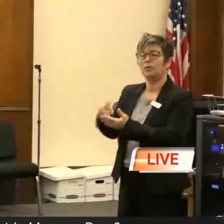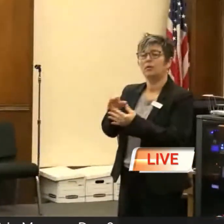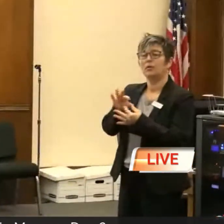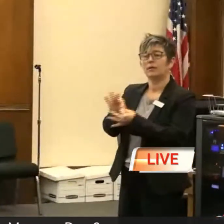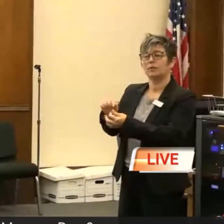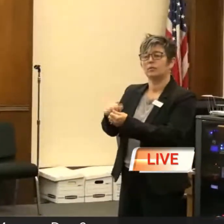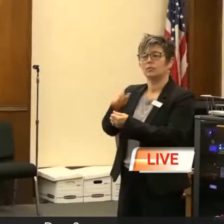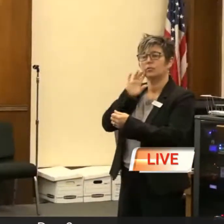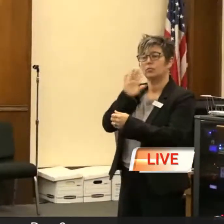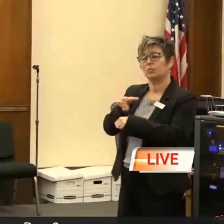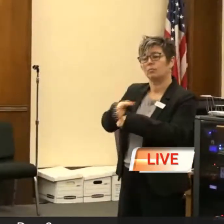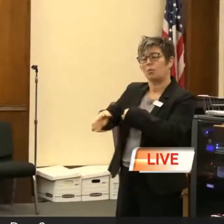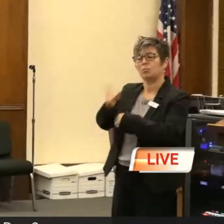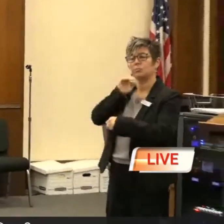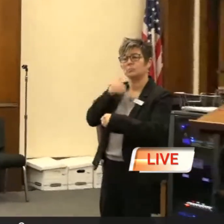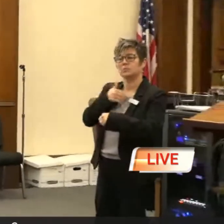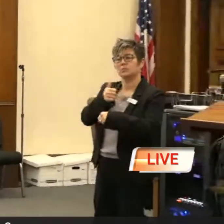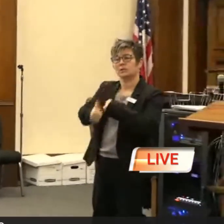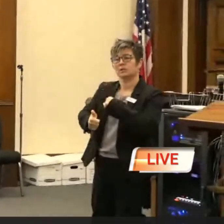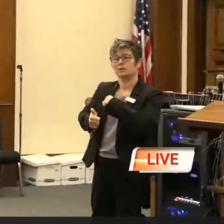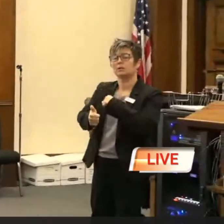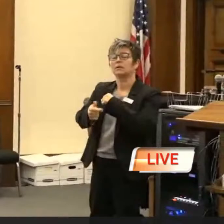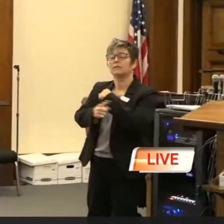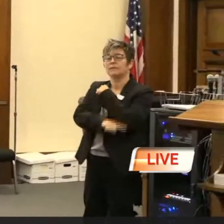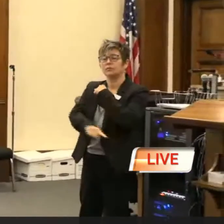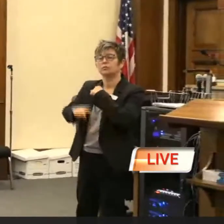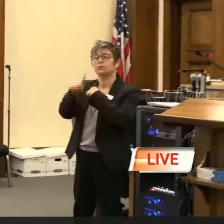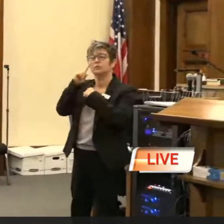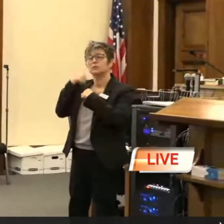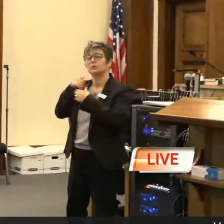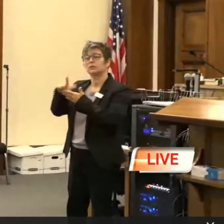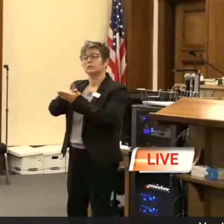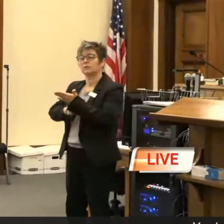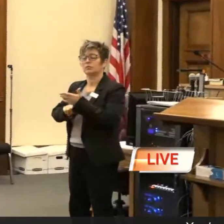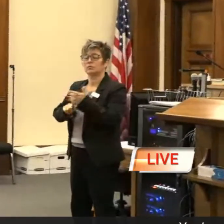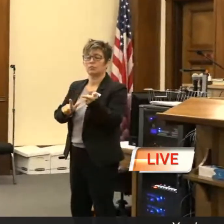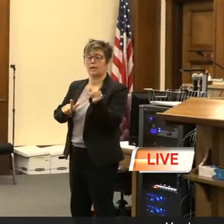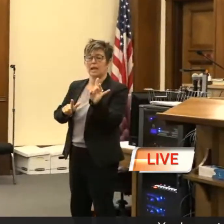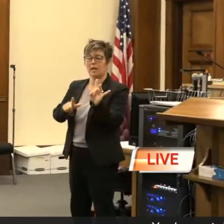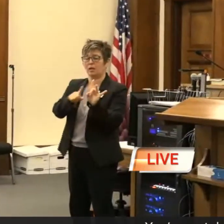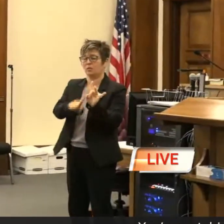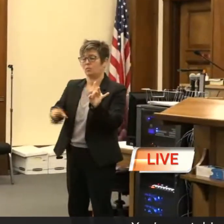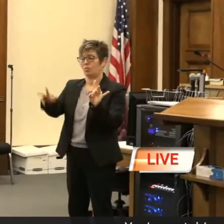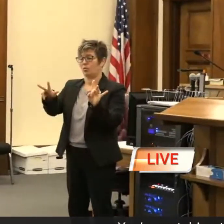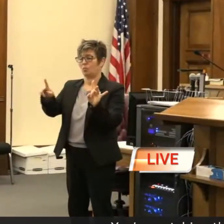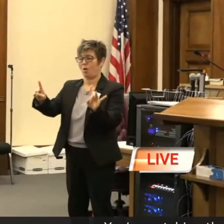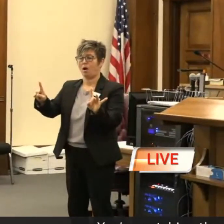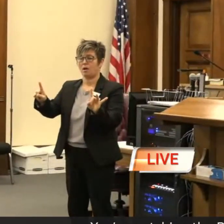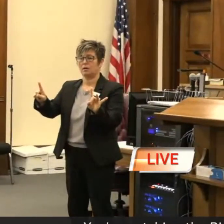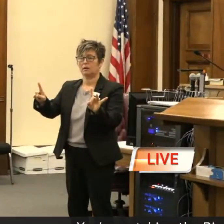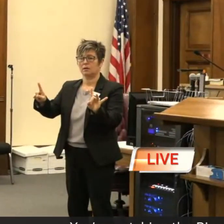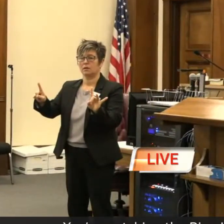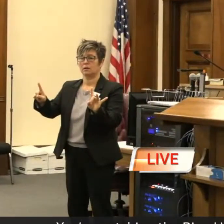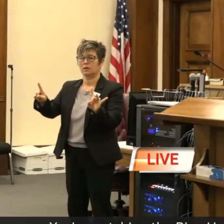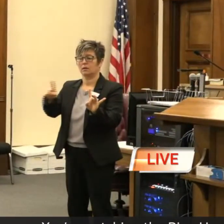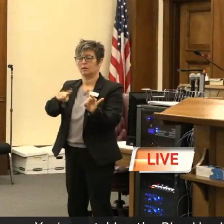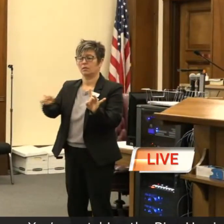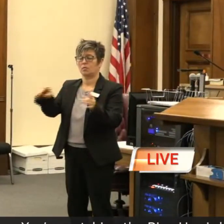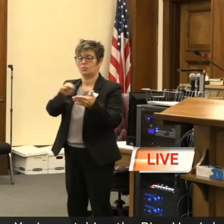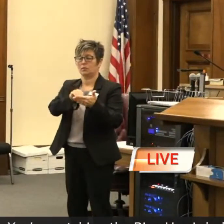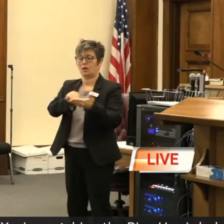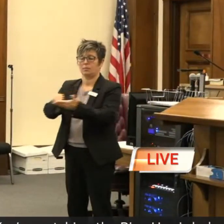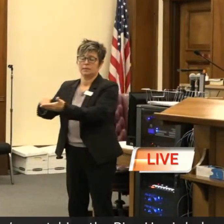I was able to collect. So 28 through 31 are records that I